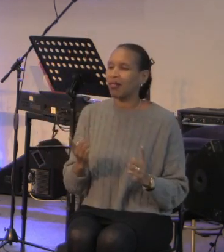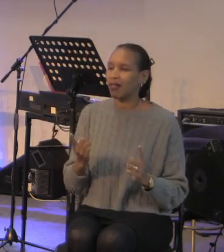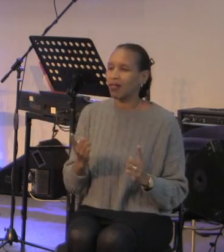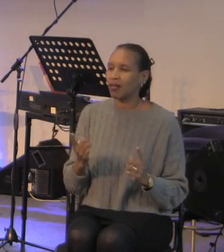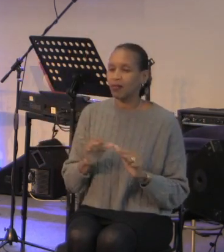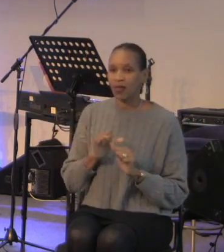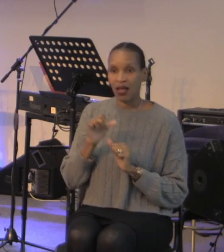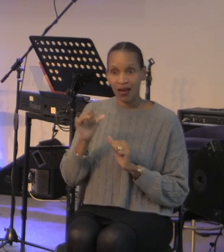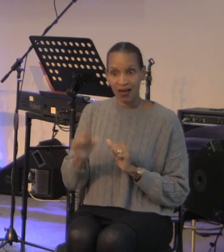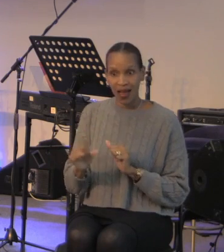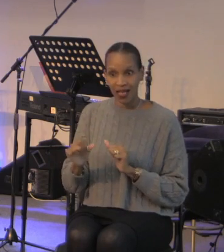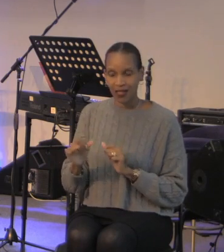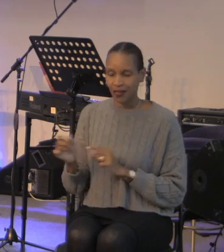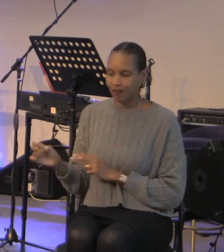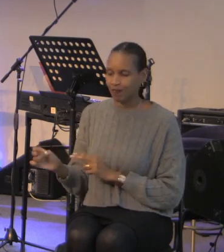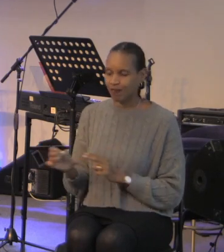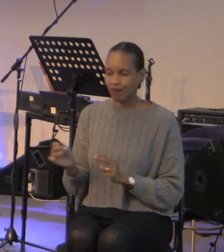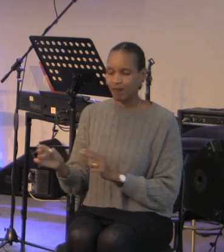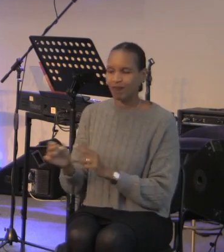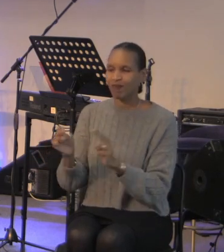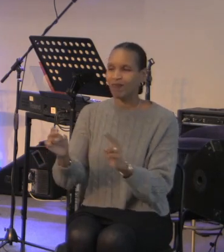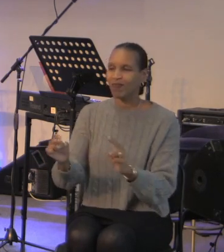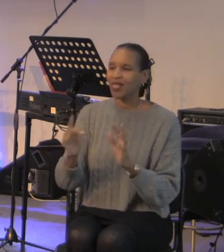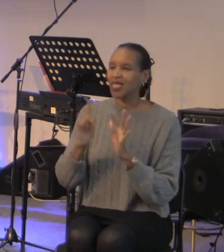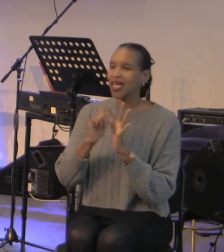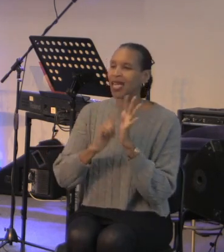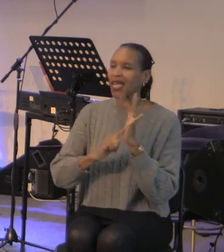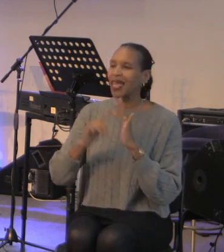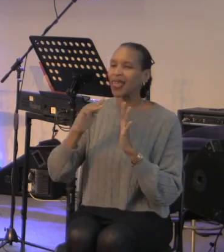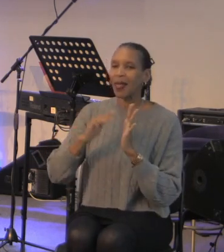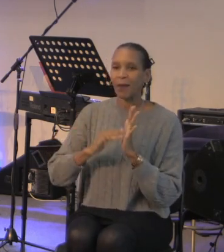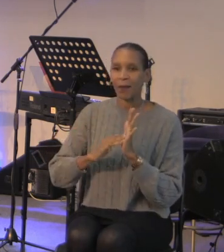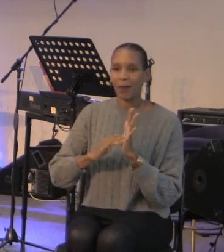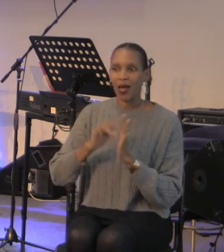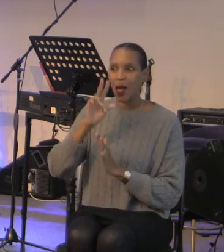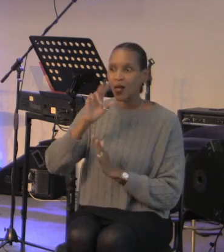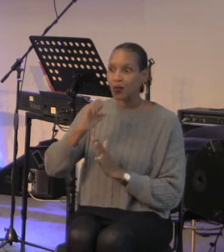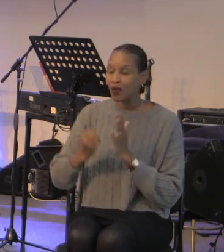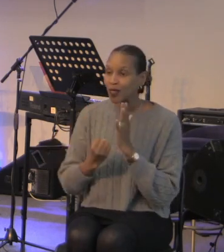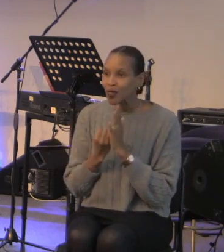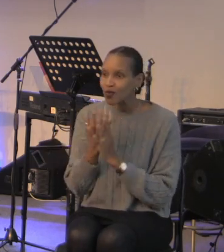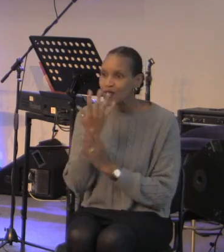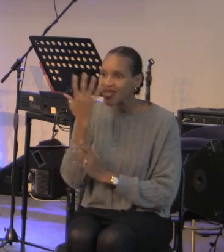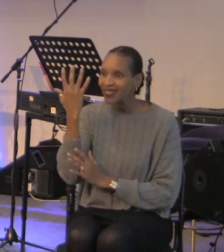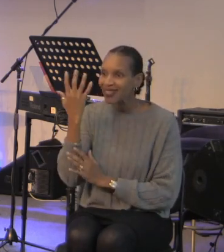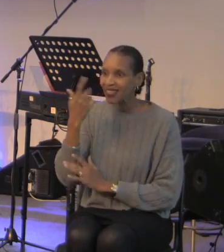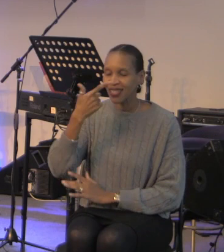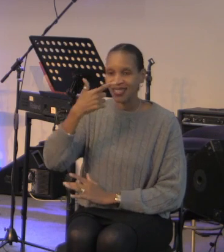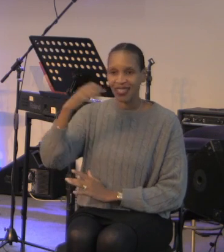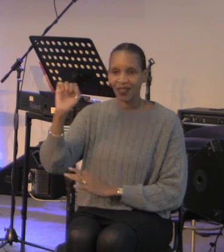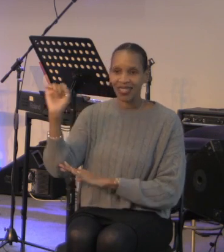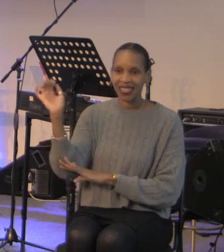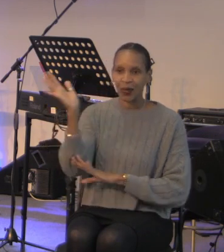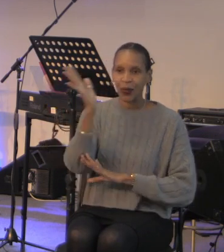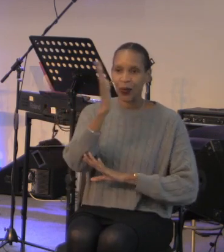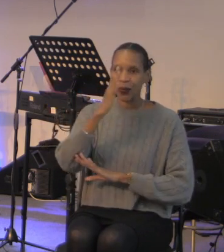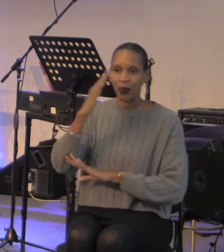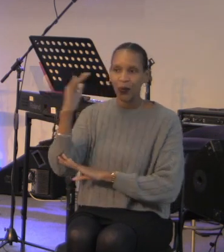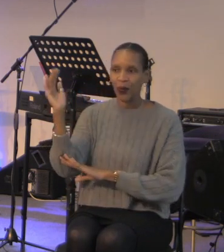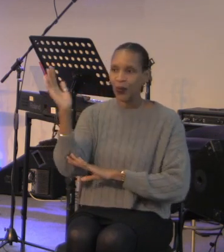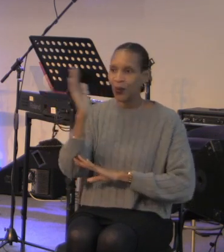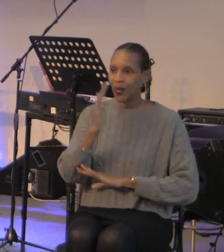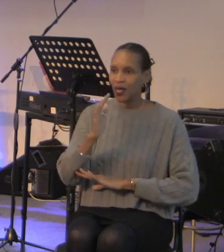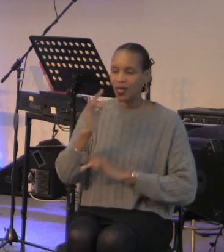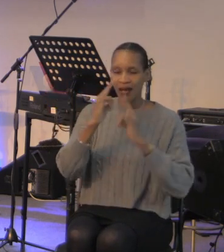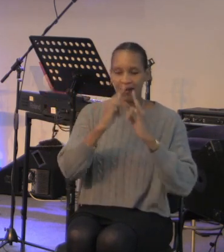Next, they went to Elim, where there were 12 springs and 70 palm trees. They camped